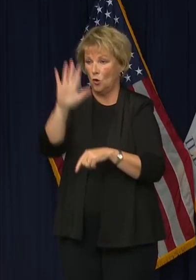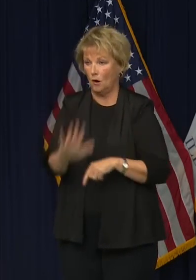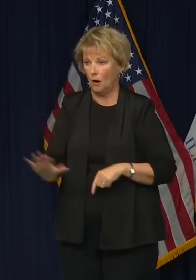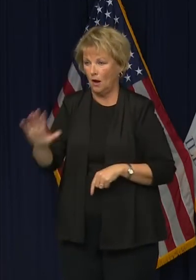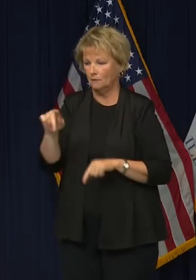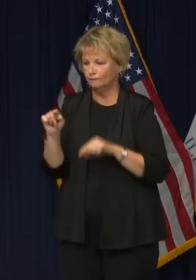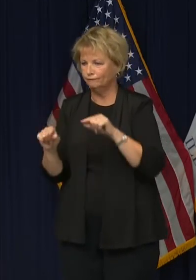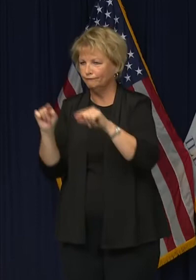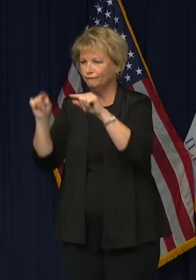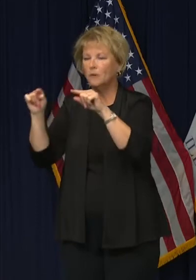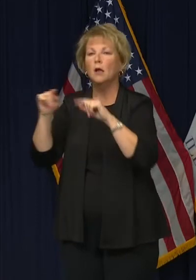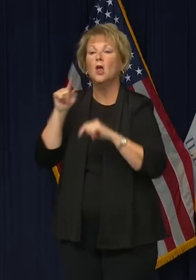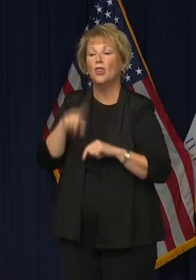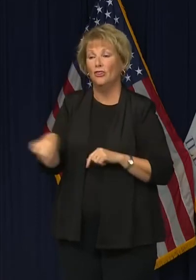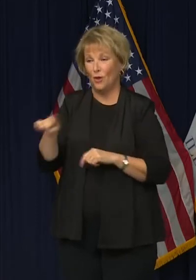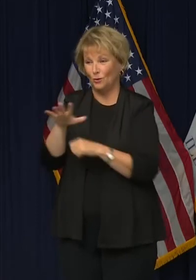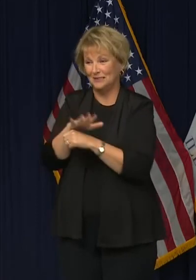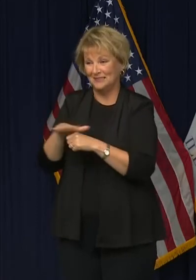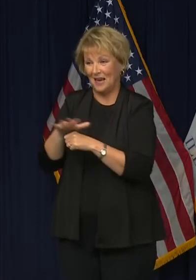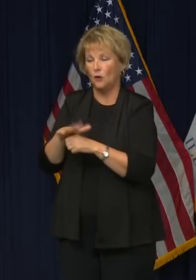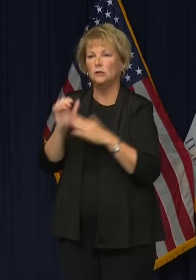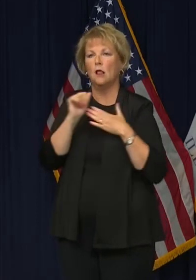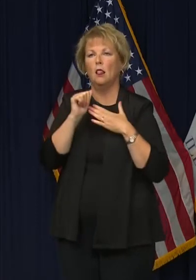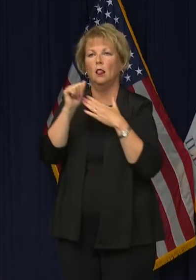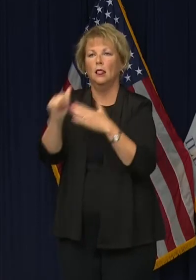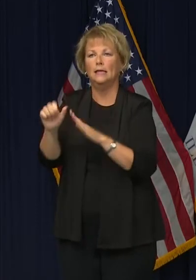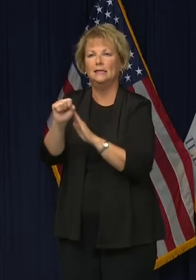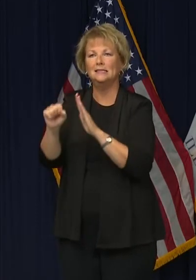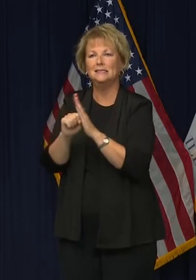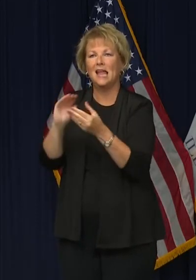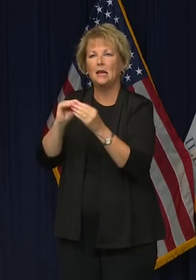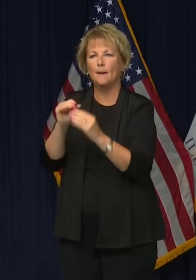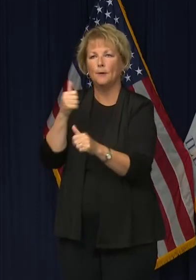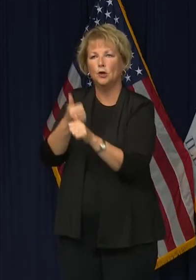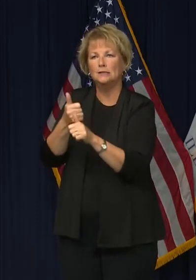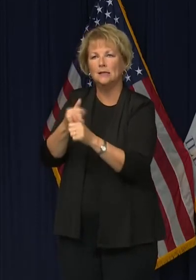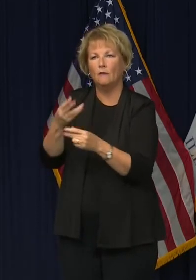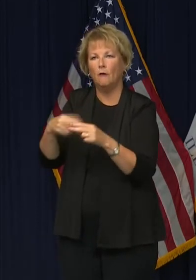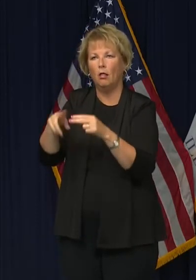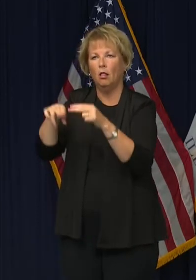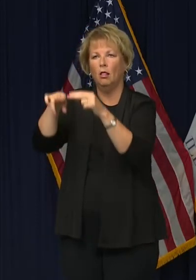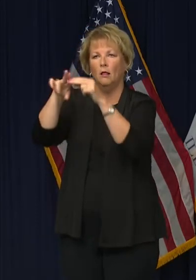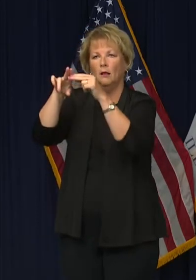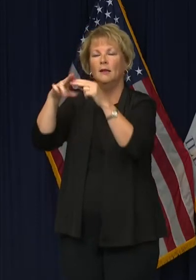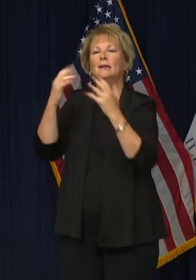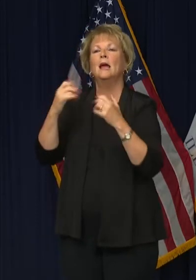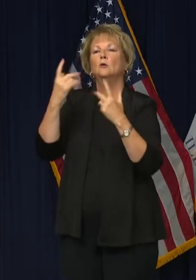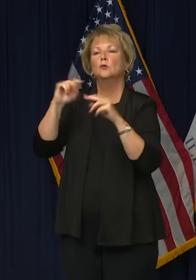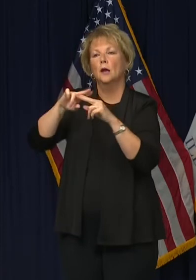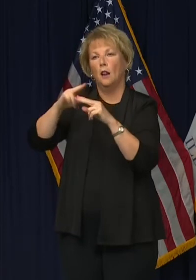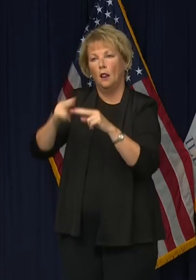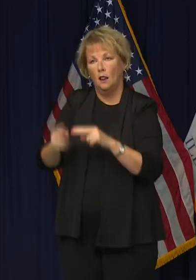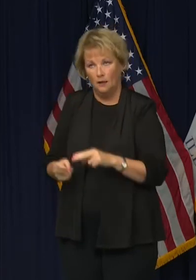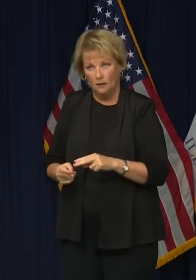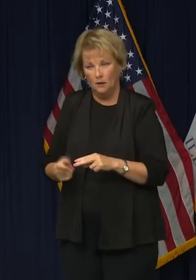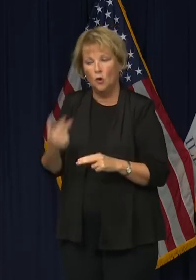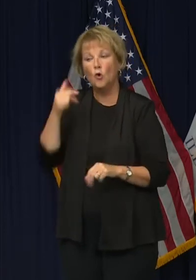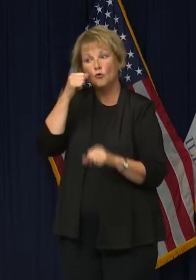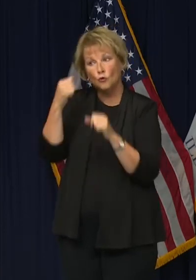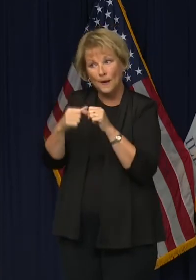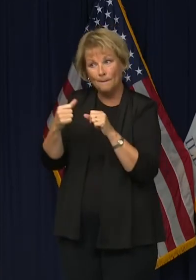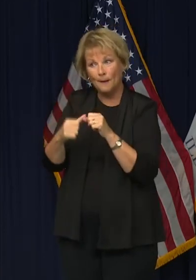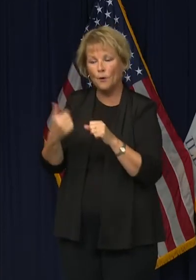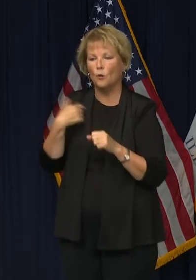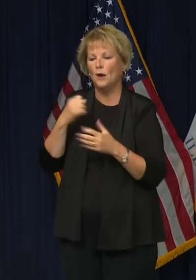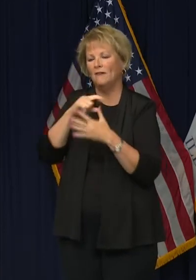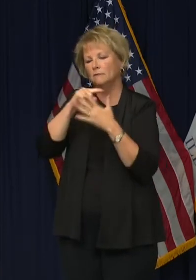those activities and those regions have driven the entire state up. We're now trying to bring it back down again. Remember, we're weighing a lot